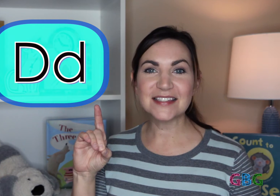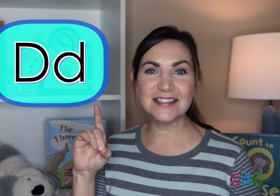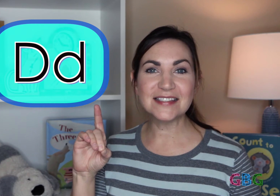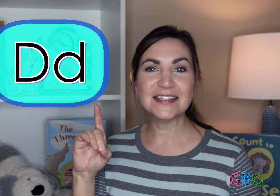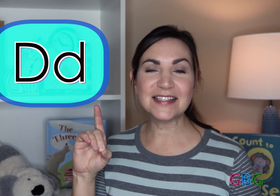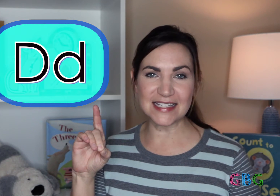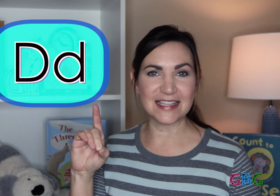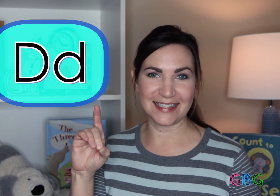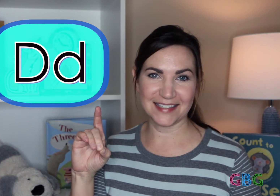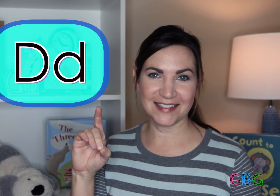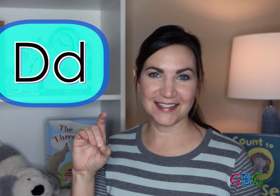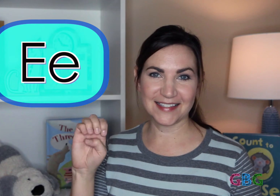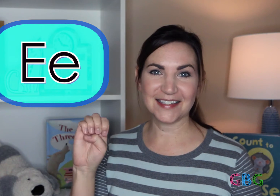D, D,